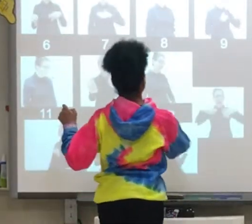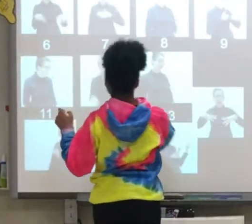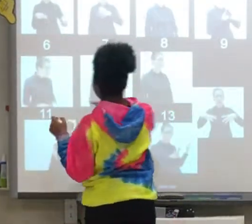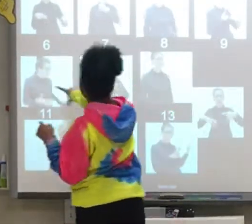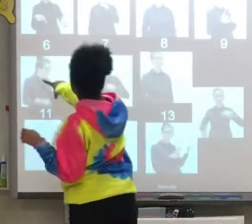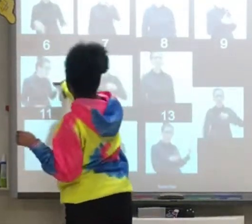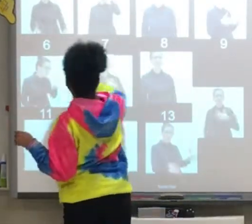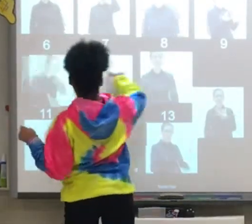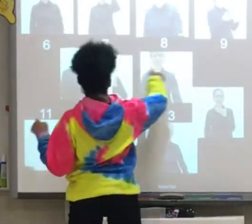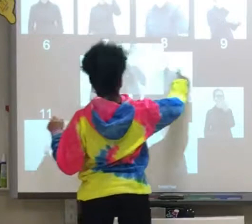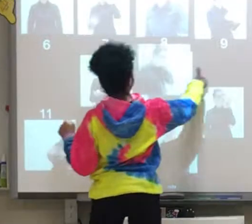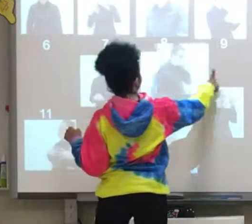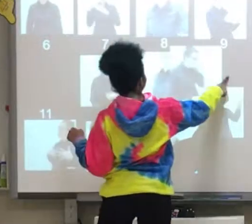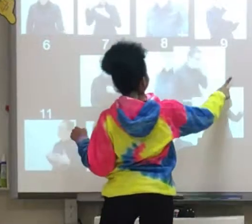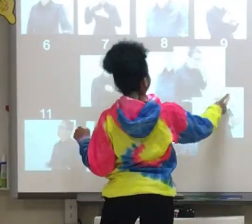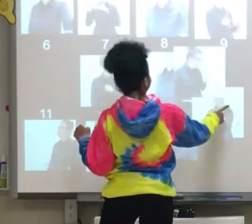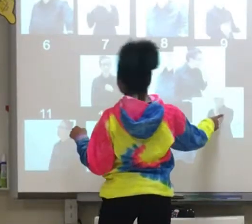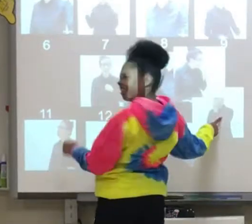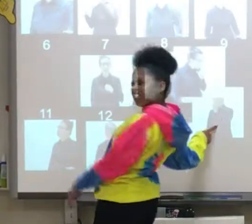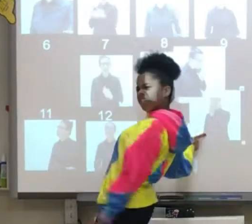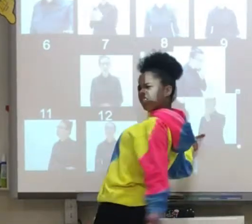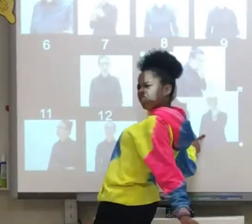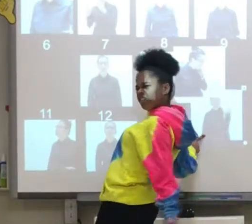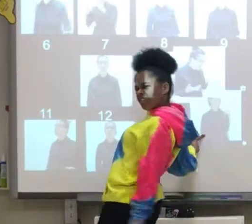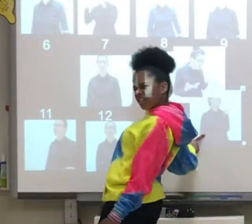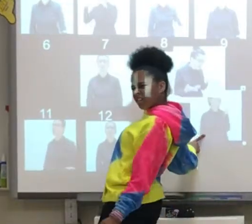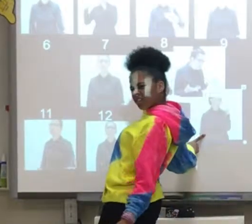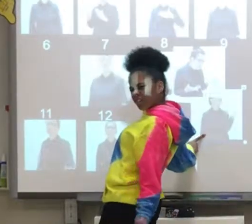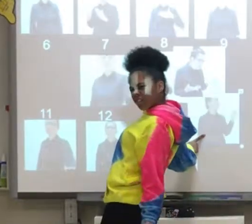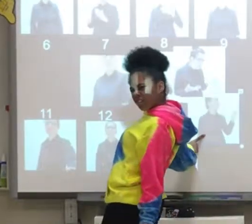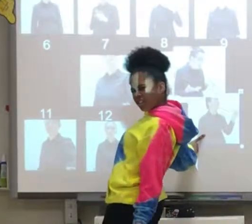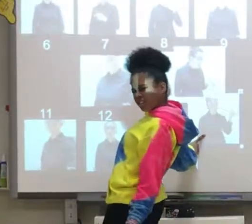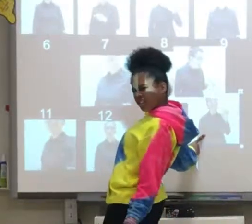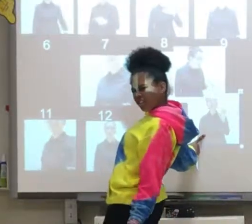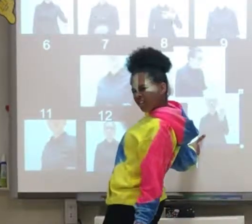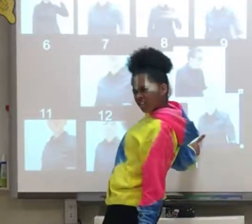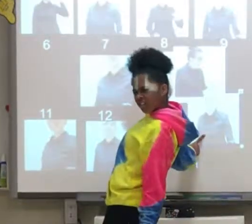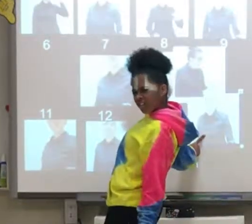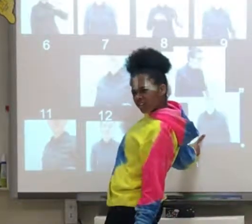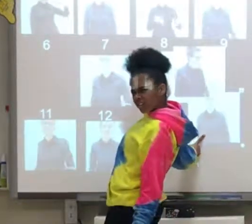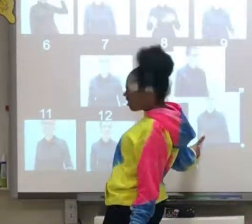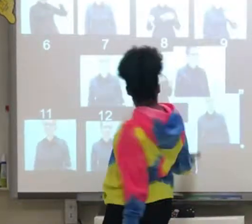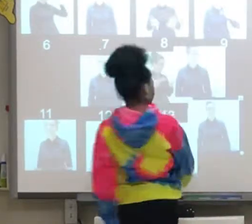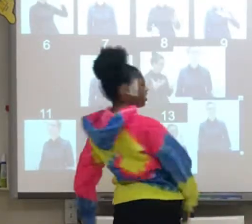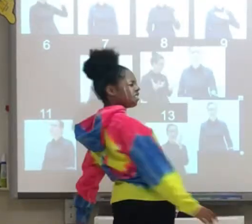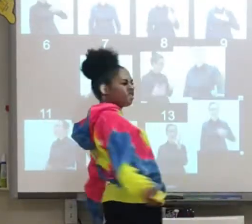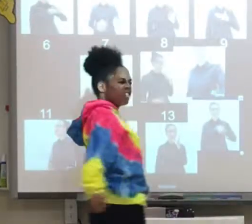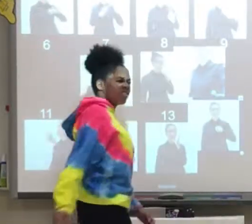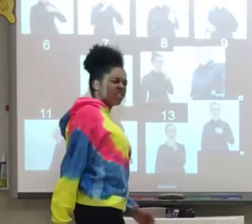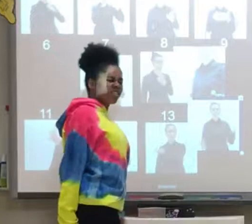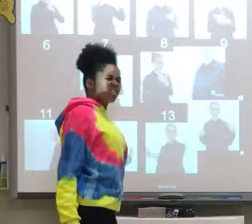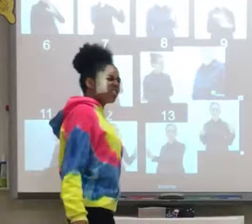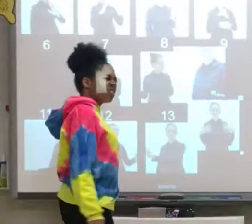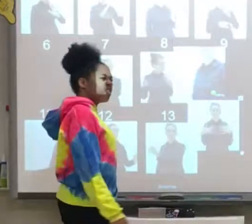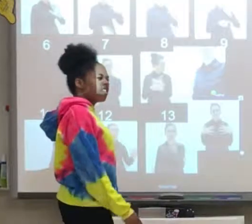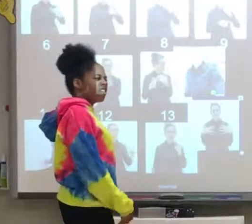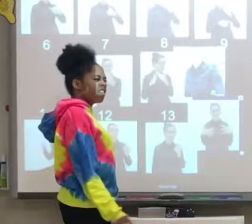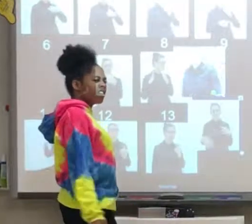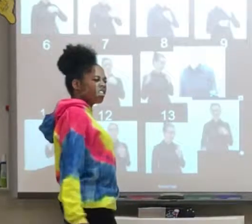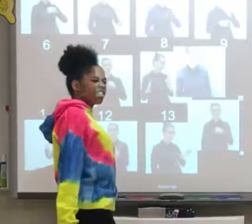What about 12 though? Because it's saying that she's like walking and looking for her family. That's not true. That's not. That's what I was saying. That's why